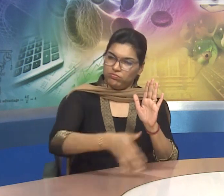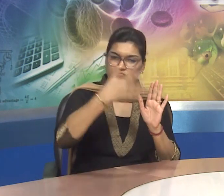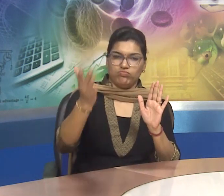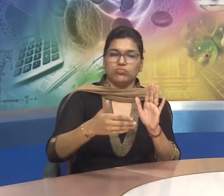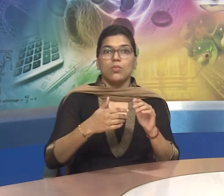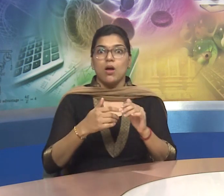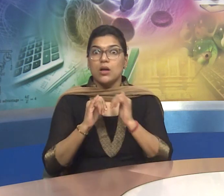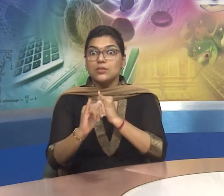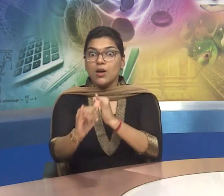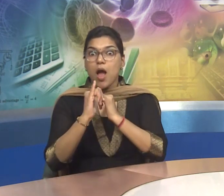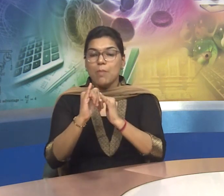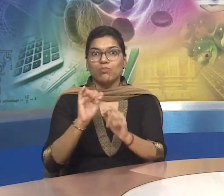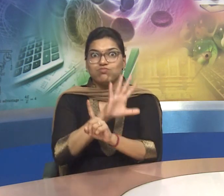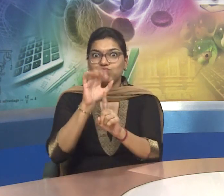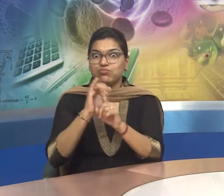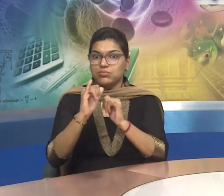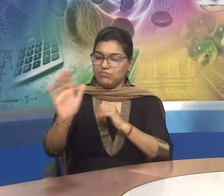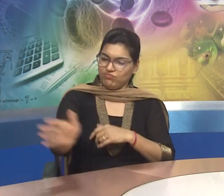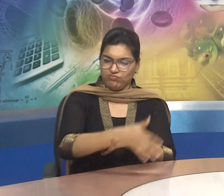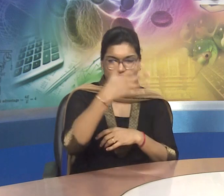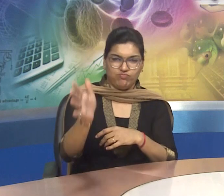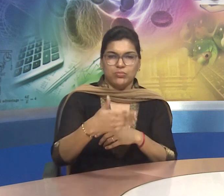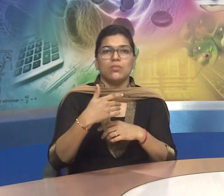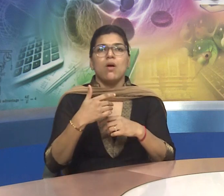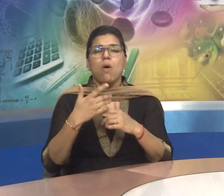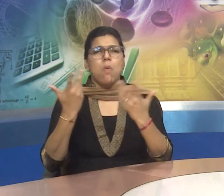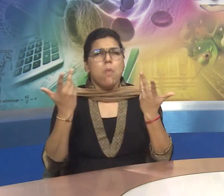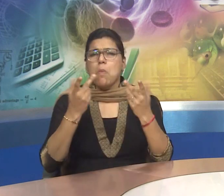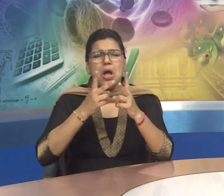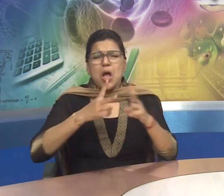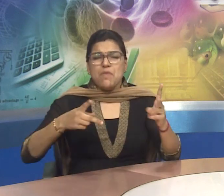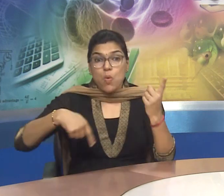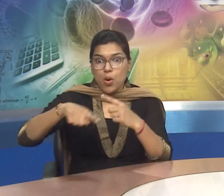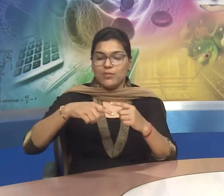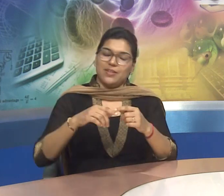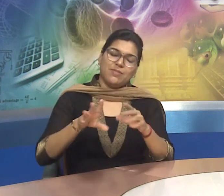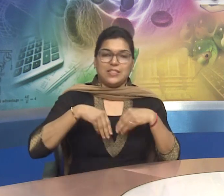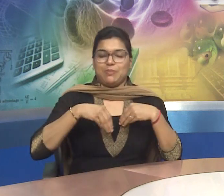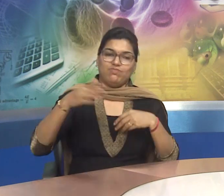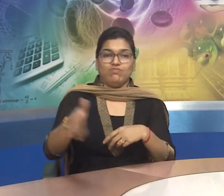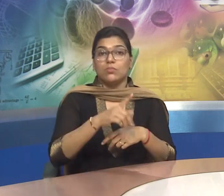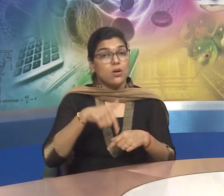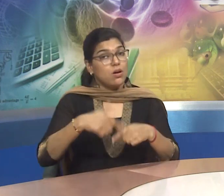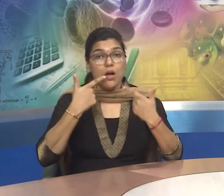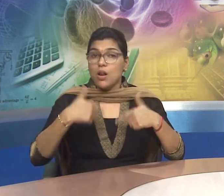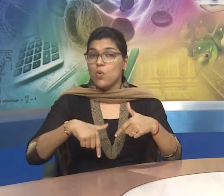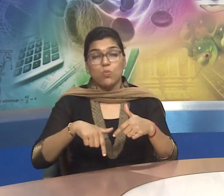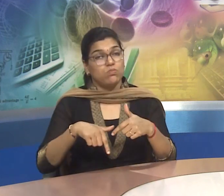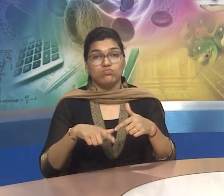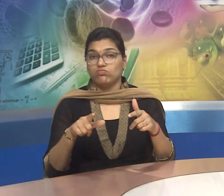whether the person is rich, whether the person is poor, whether the person is illiterate, any community, any gender,